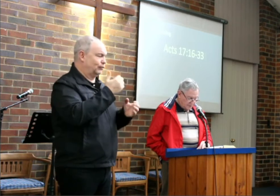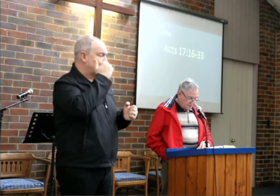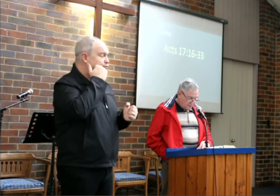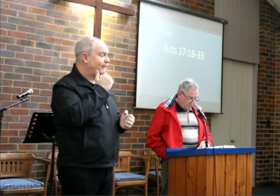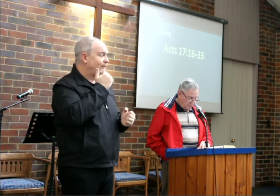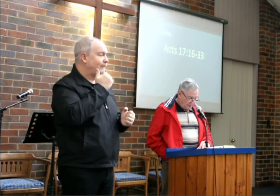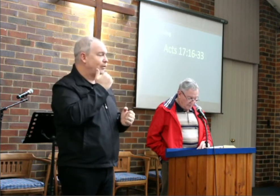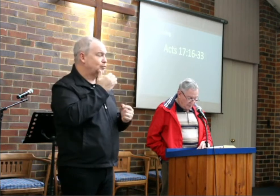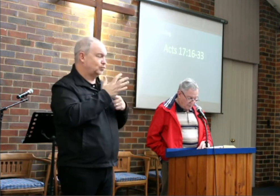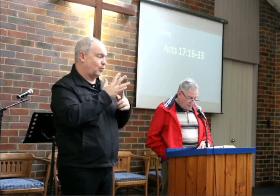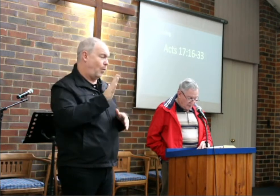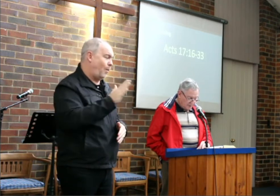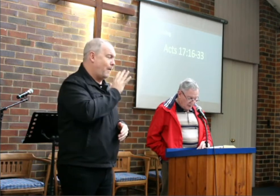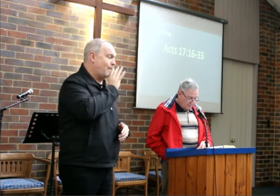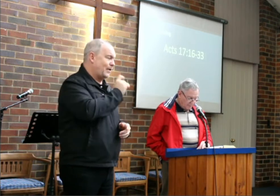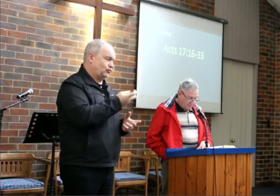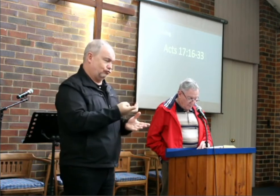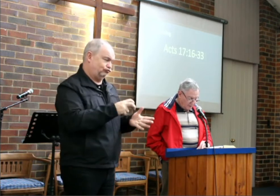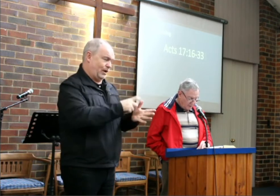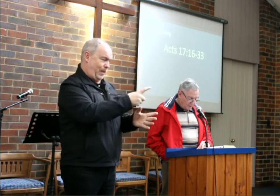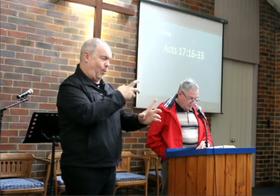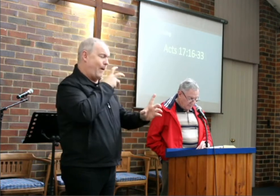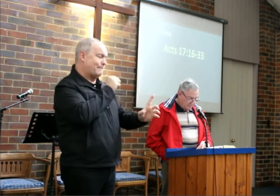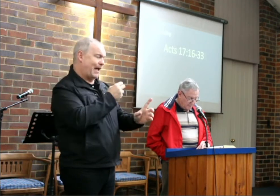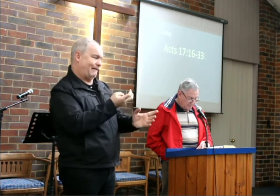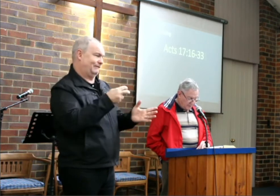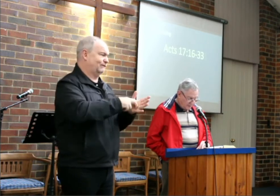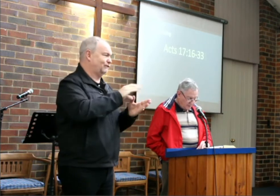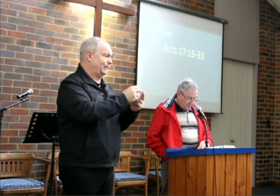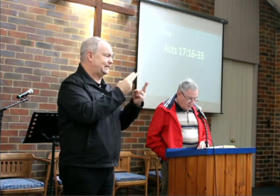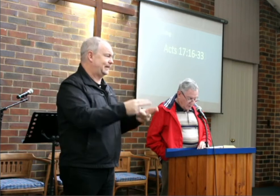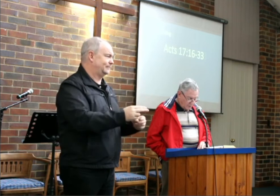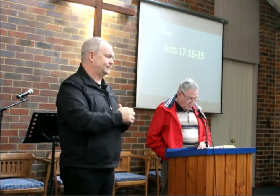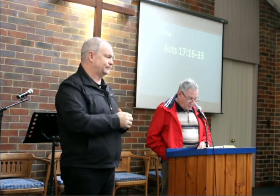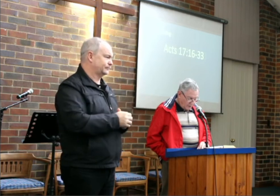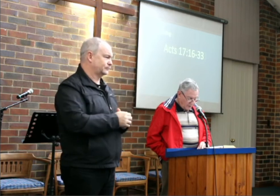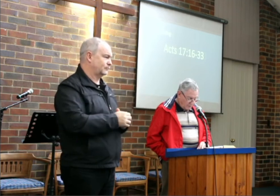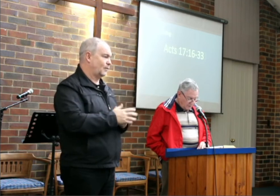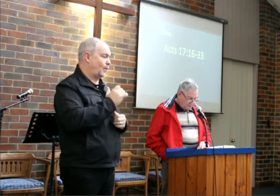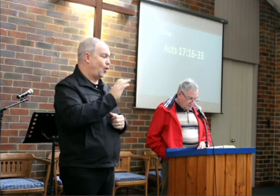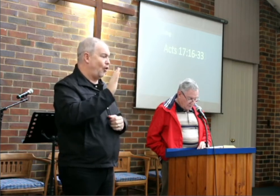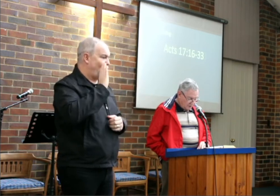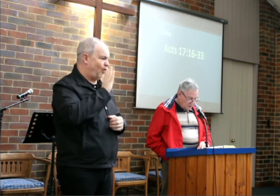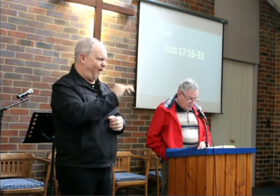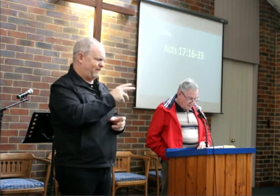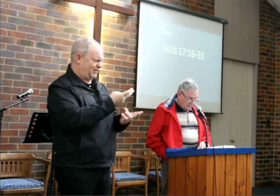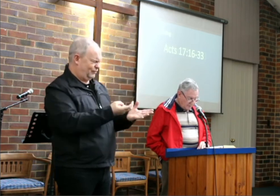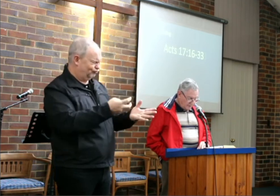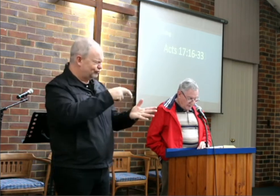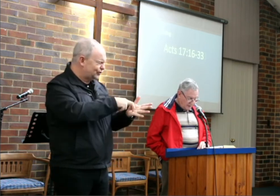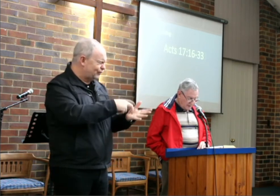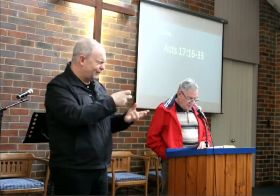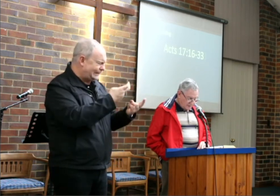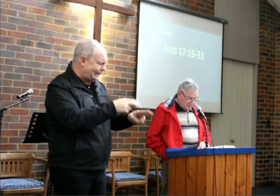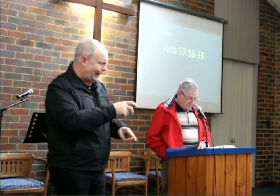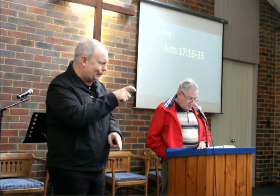this to all men by raising him from the dead. When they heard about the resurrection of the